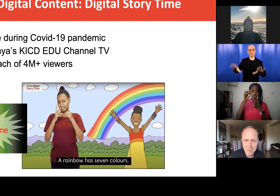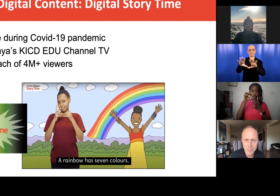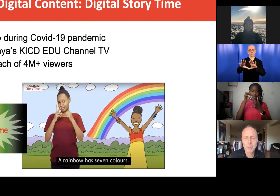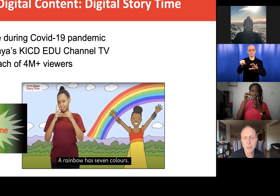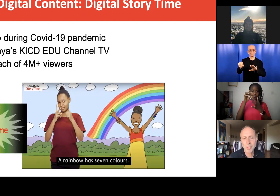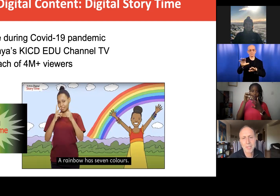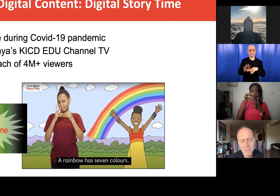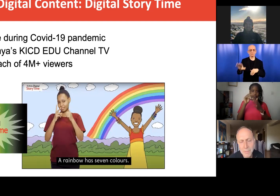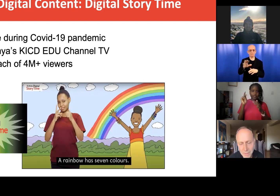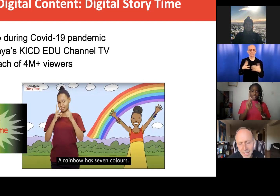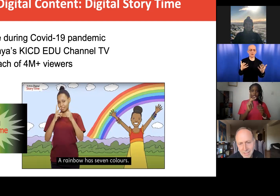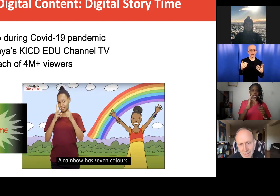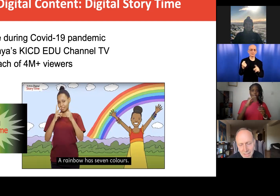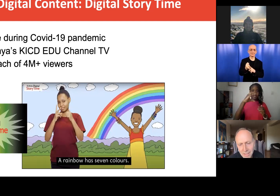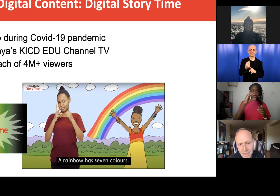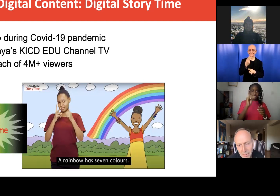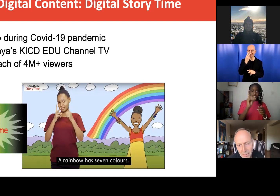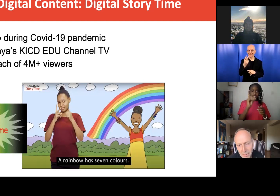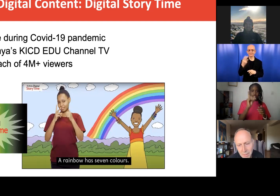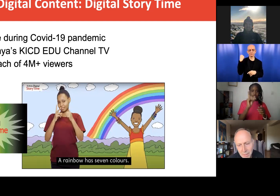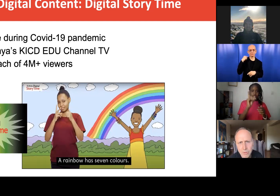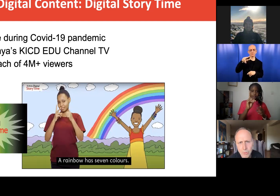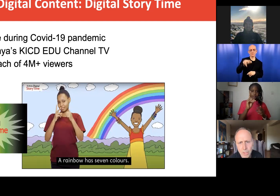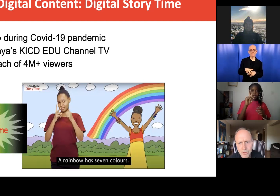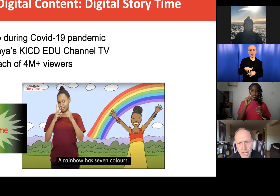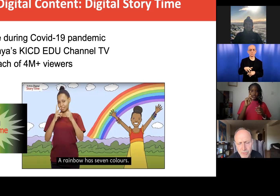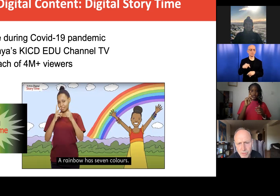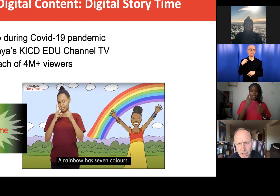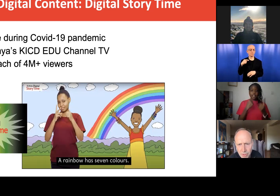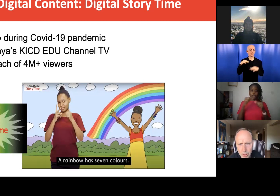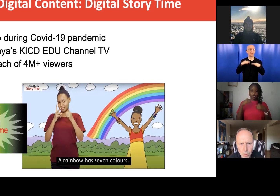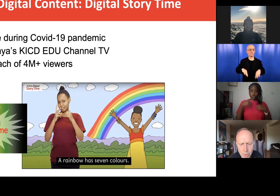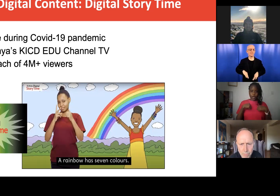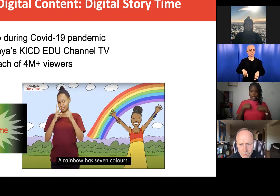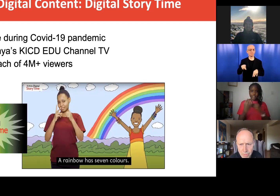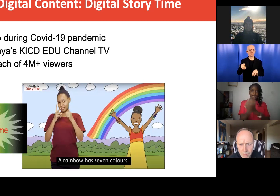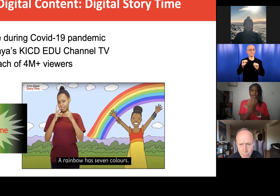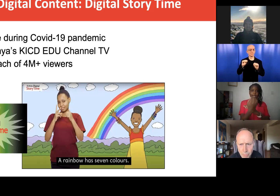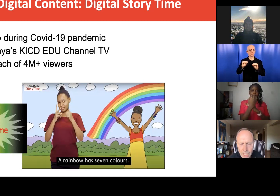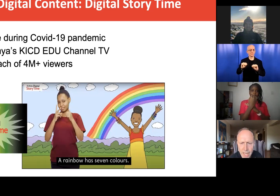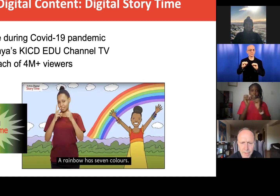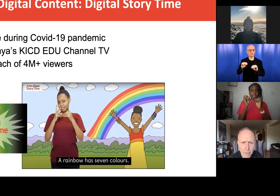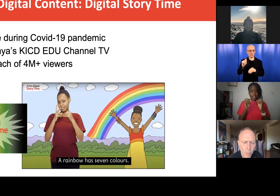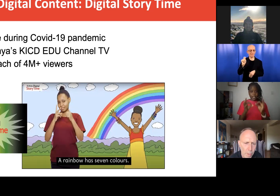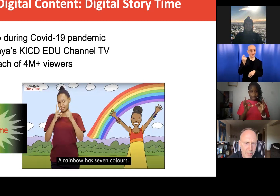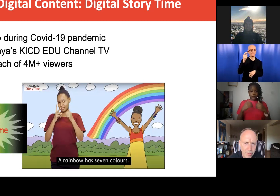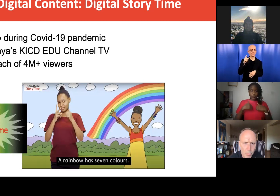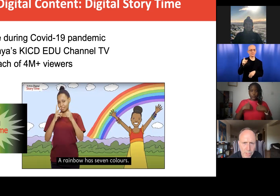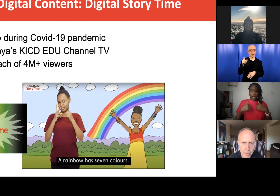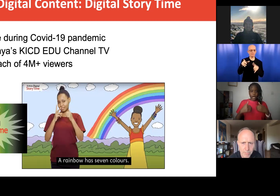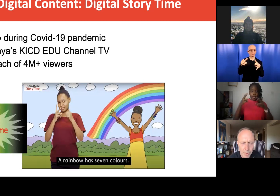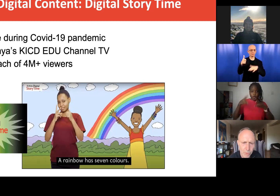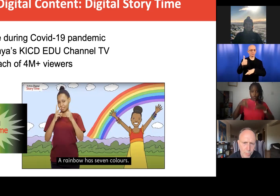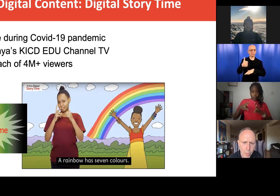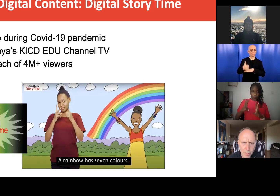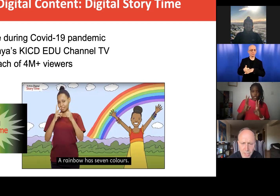Kenya Institute of Curriculum Development, KICD. KICD reached out to us and asked if there would be, if we had ways that we